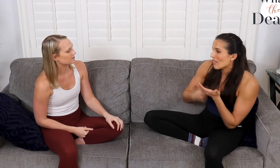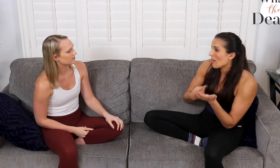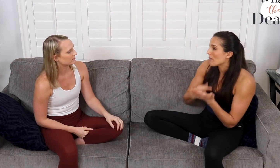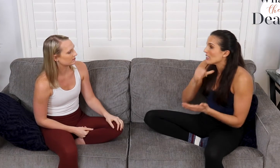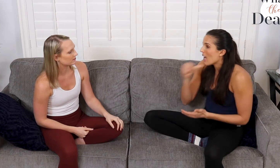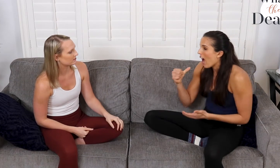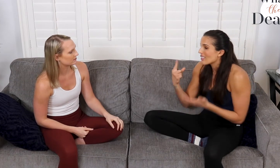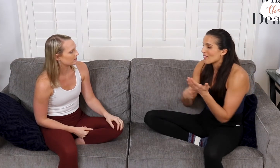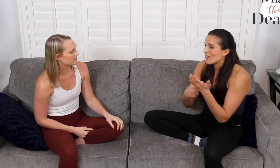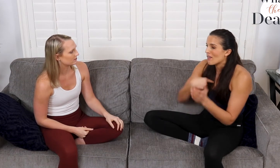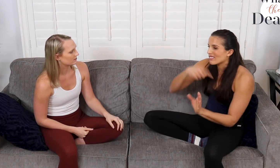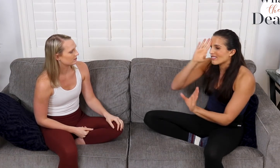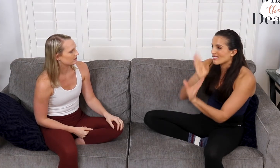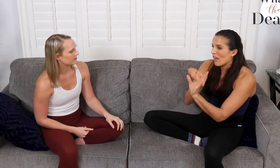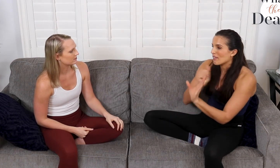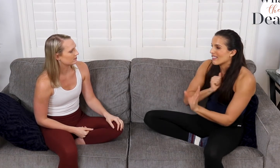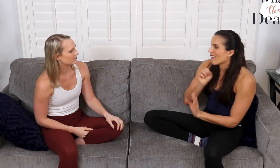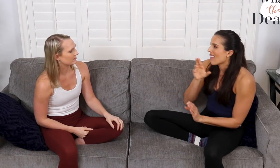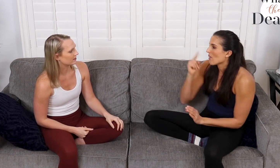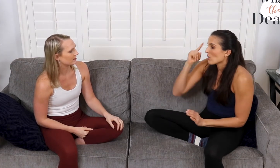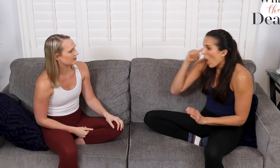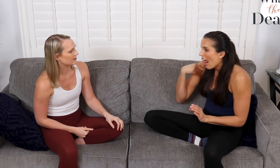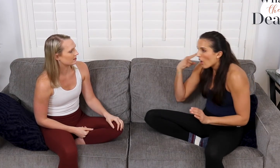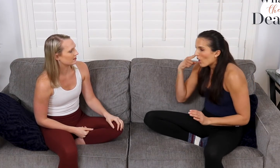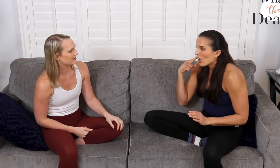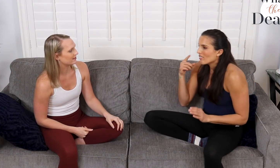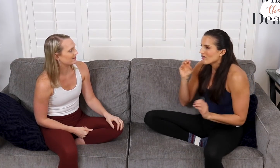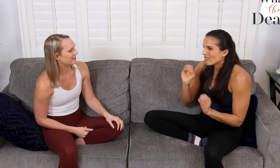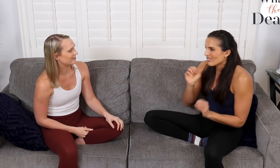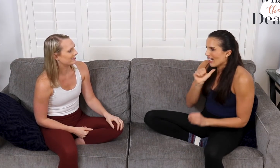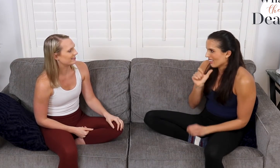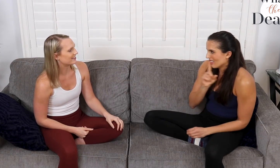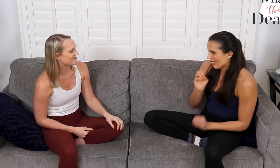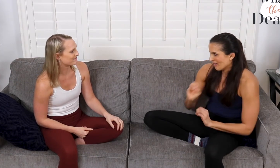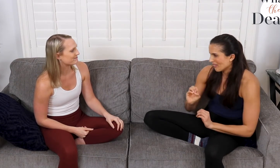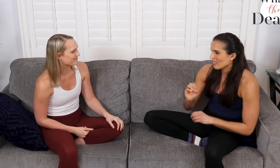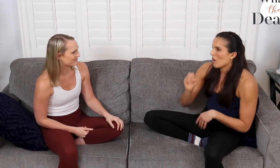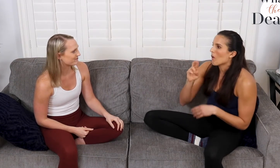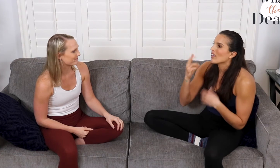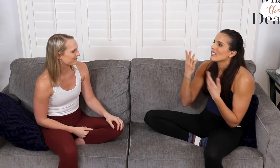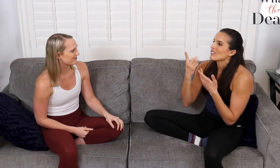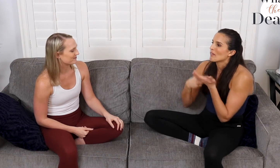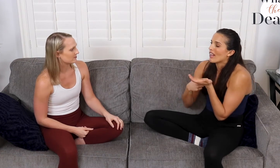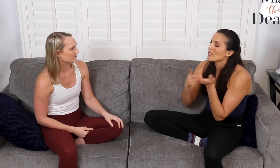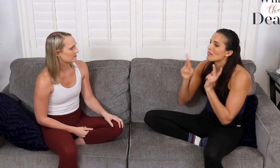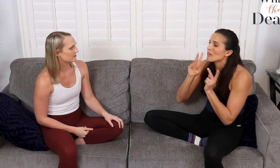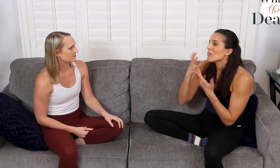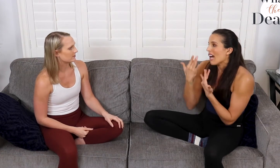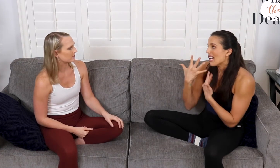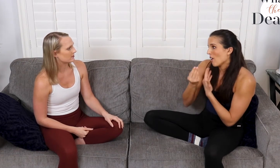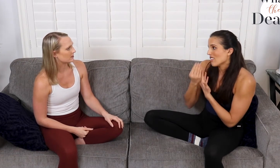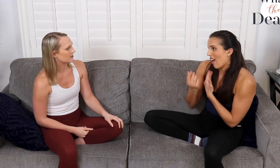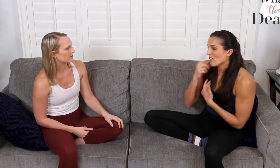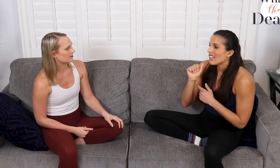thought it was my alarm one time when an earthquake was actually happening. It's a California problem. Wait, no, it's a what the death